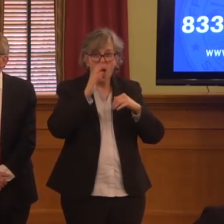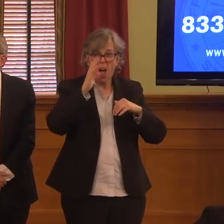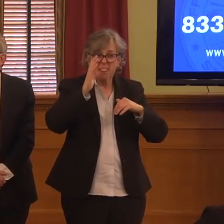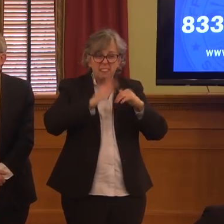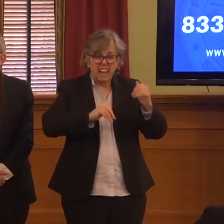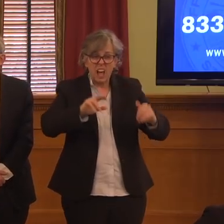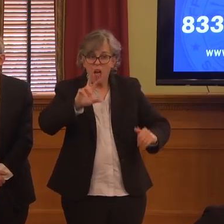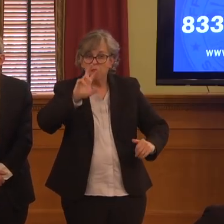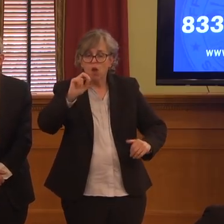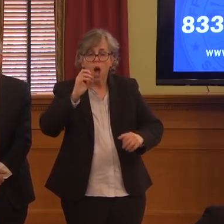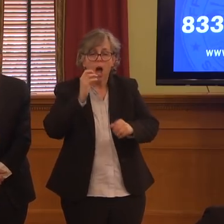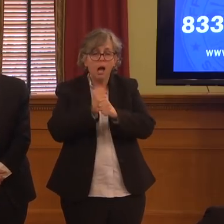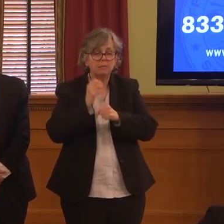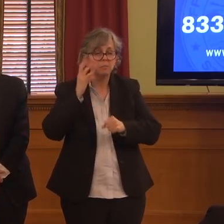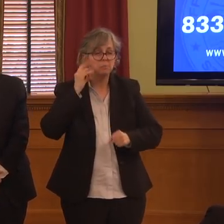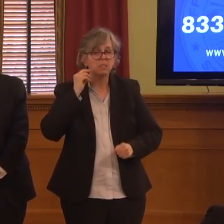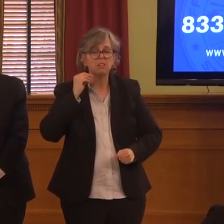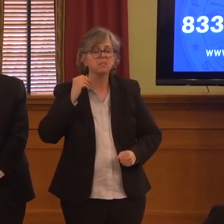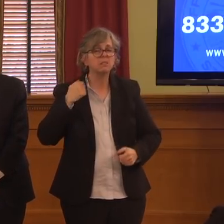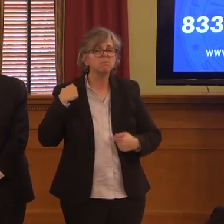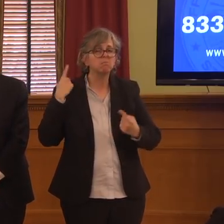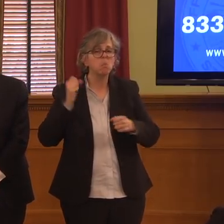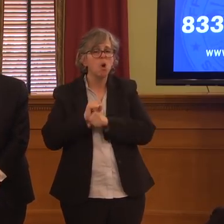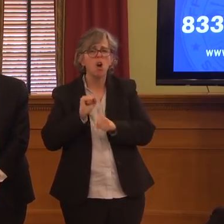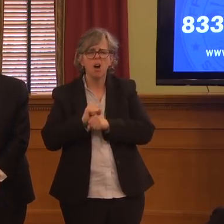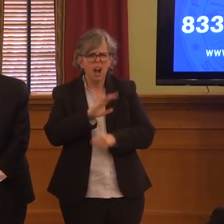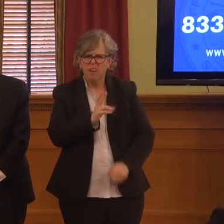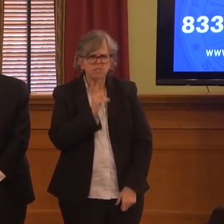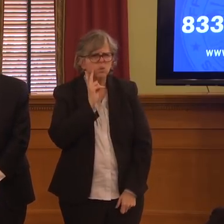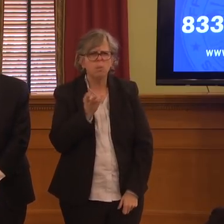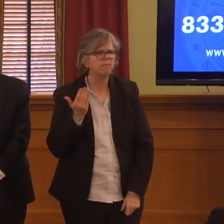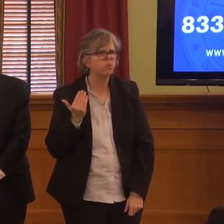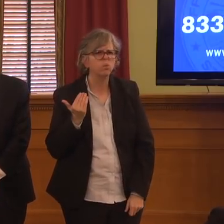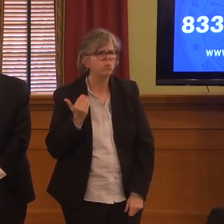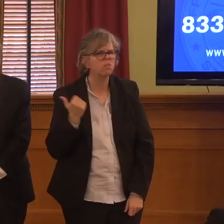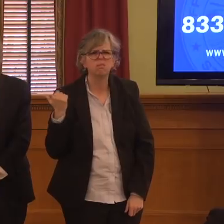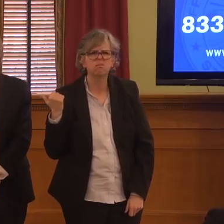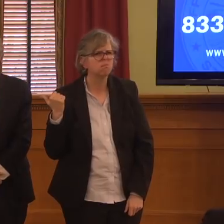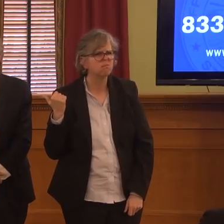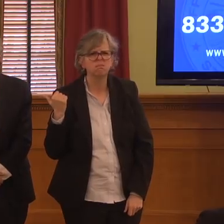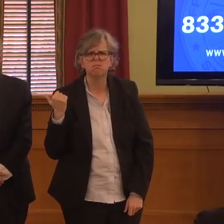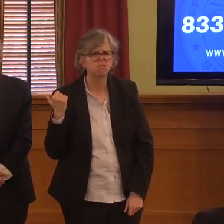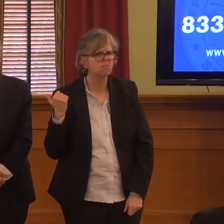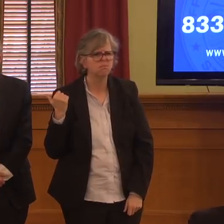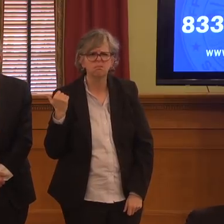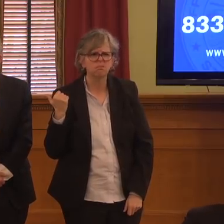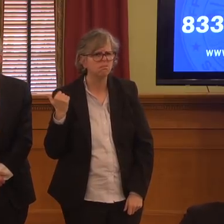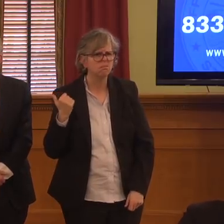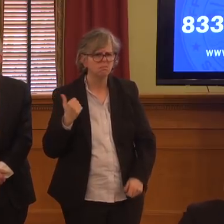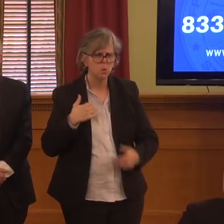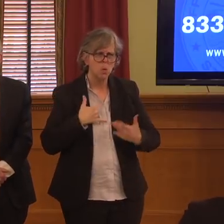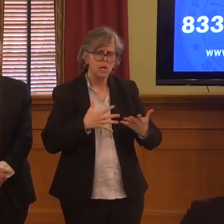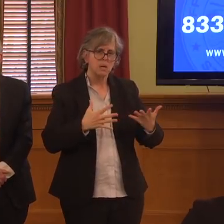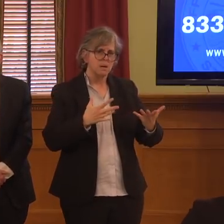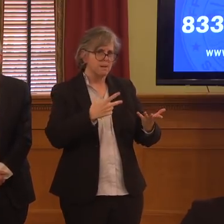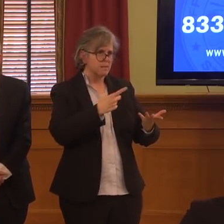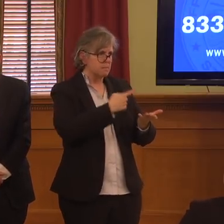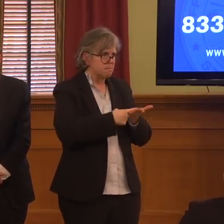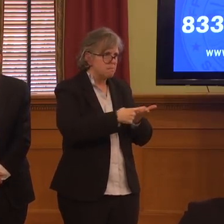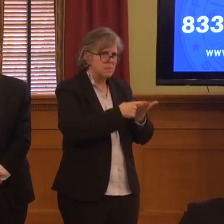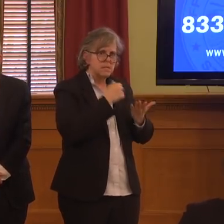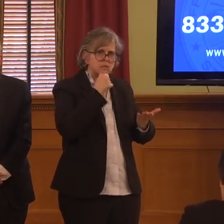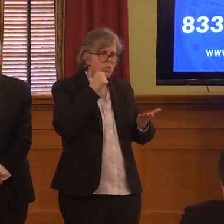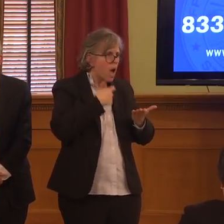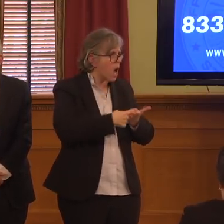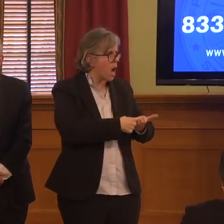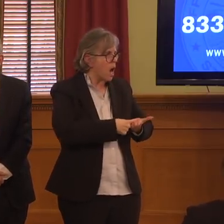situation exactly like this. We talked yesterday about the steps we're taking and the playbooks we're following, but I really have